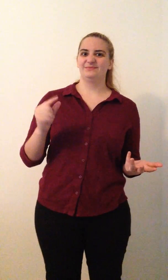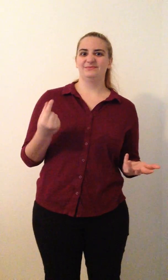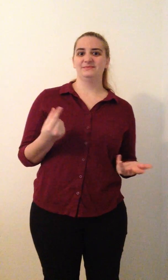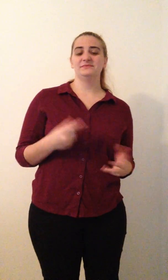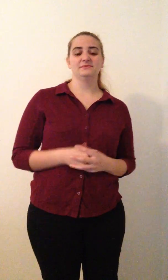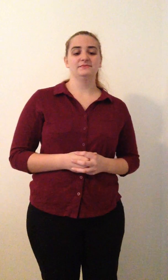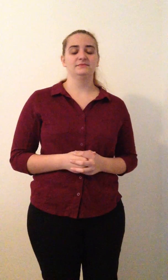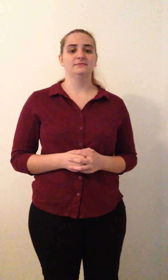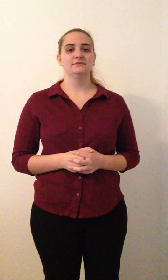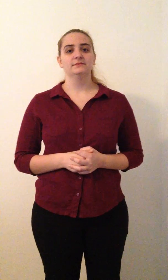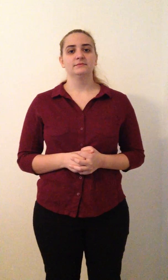Alright.